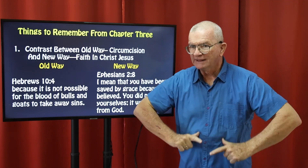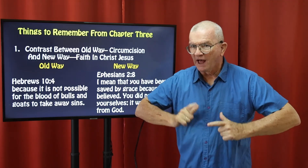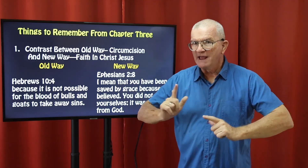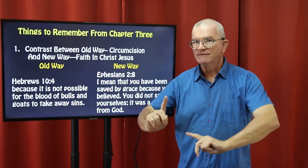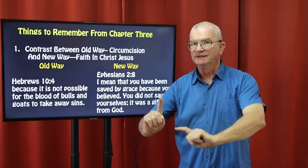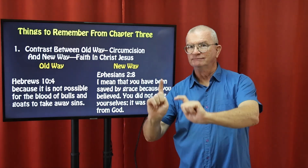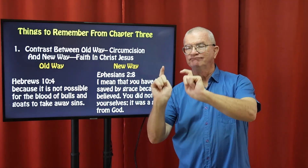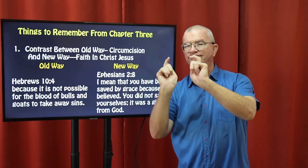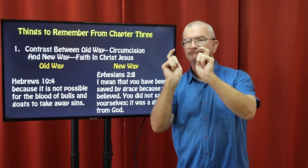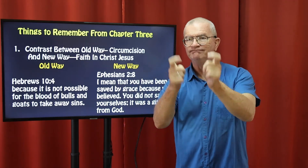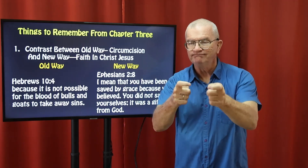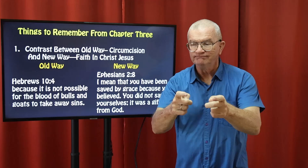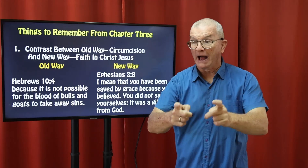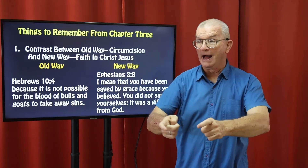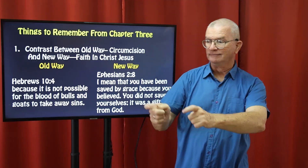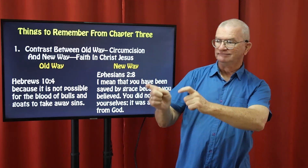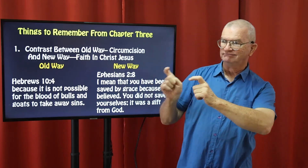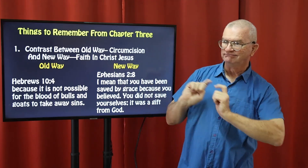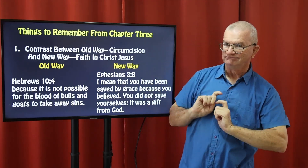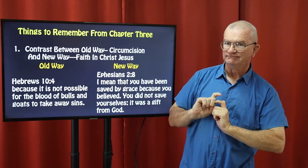His perfect life is gifted to us